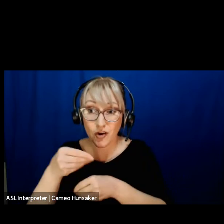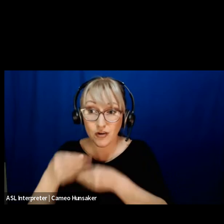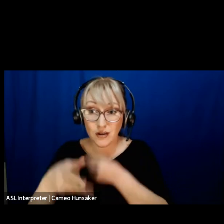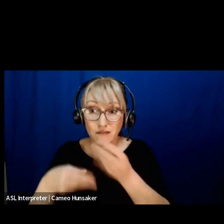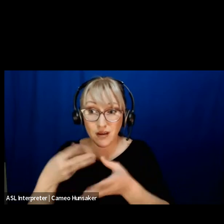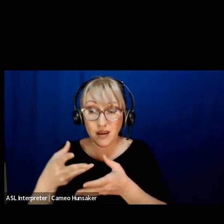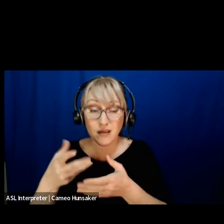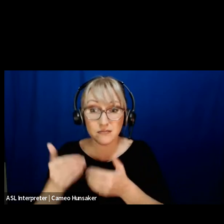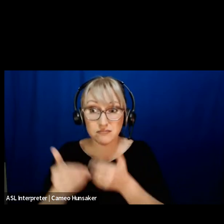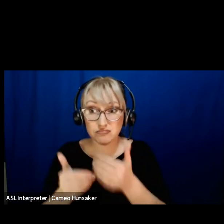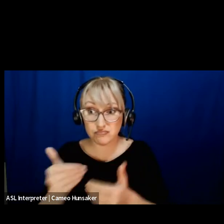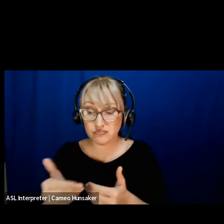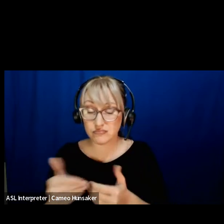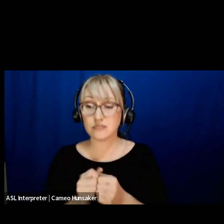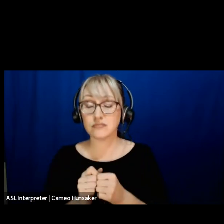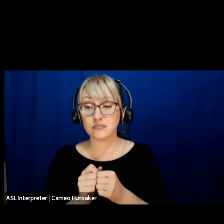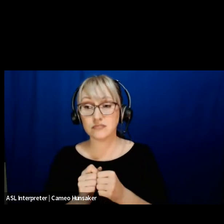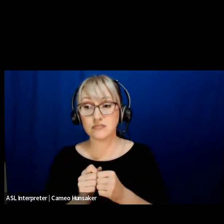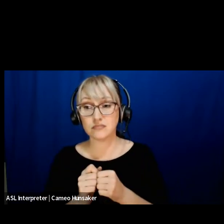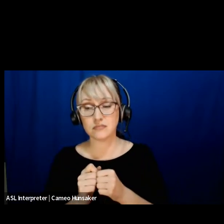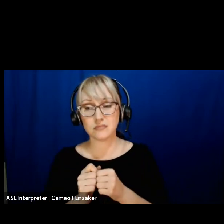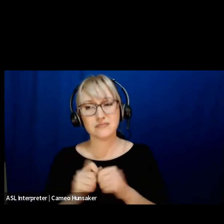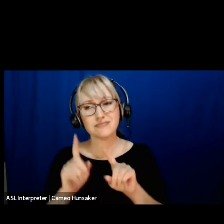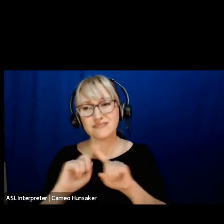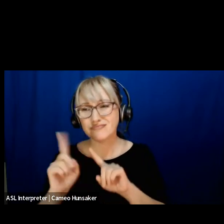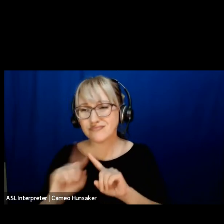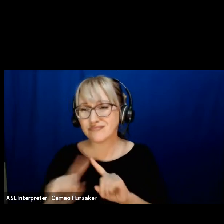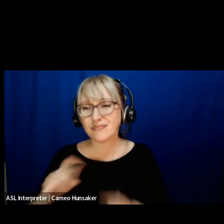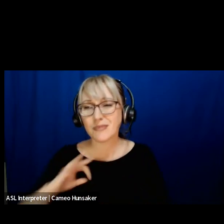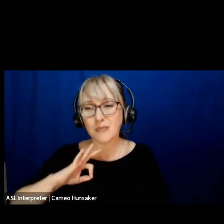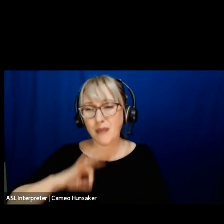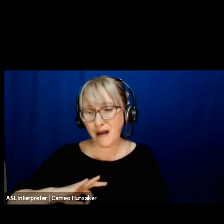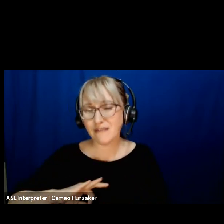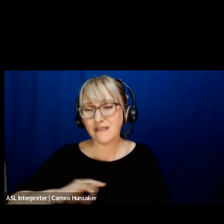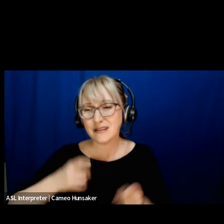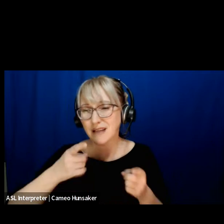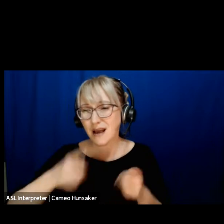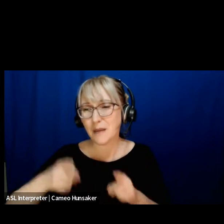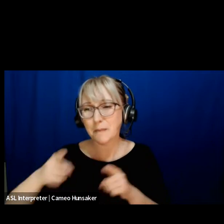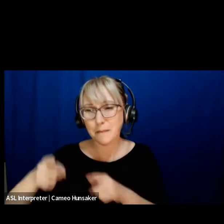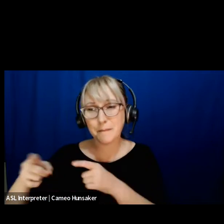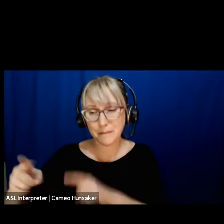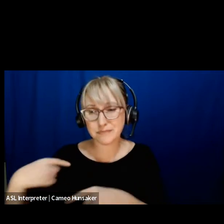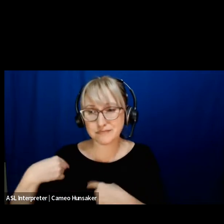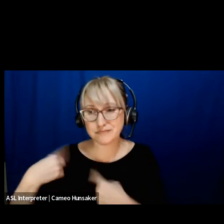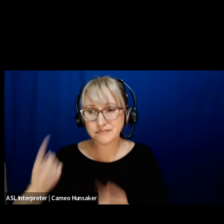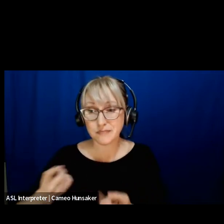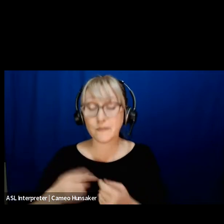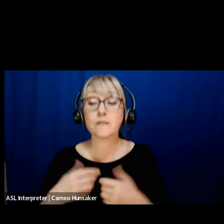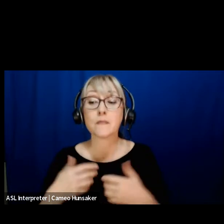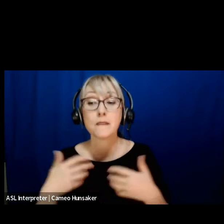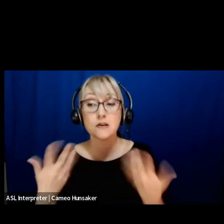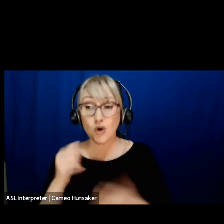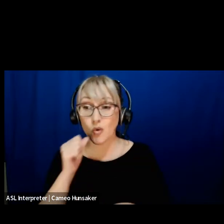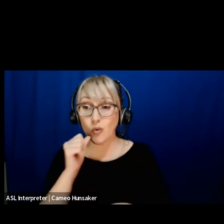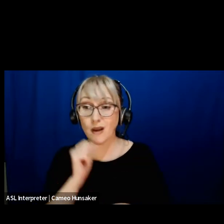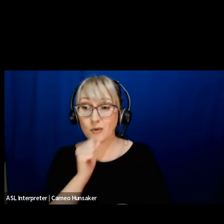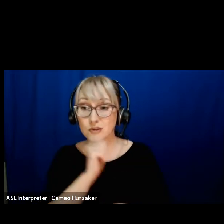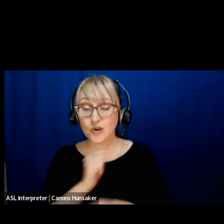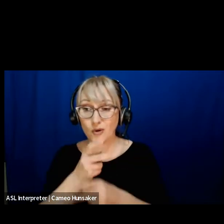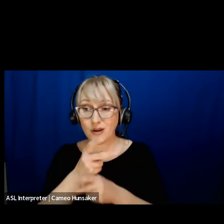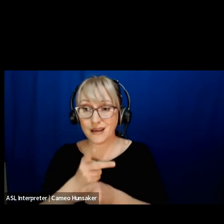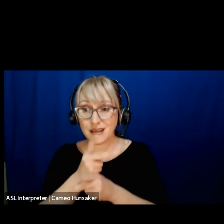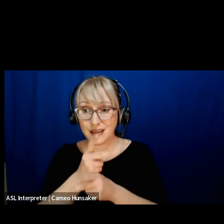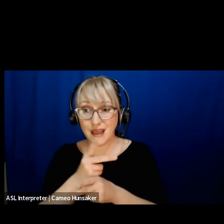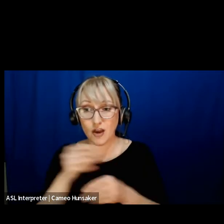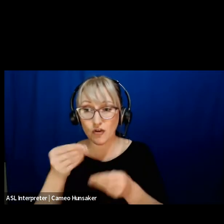And so there's different benefits like that have come about. And so the Arizona Caregiver Coalition, and I put it in